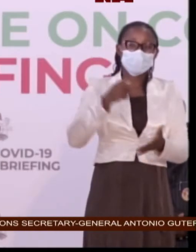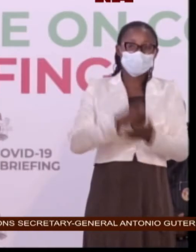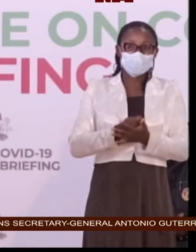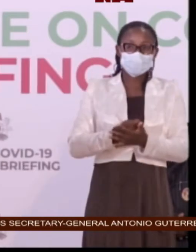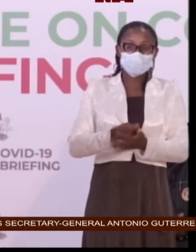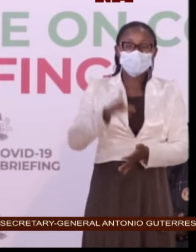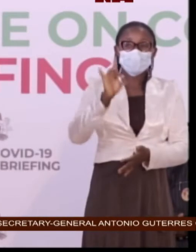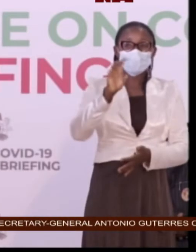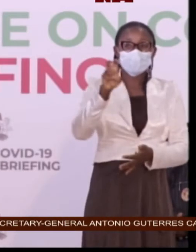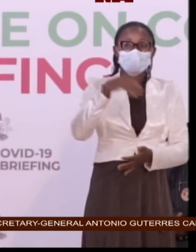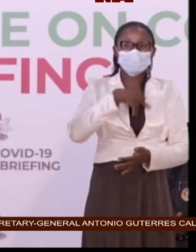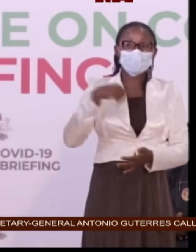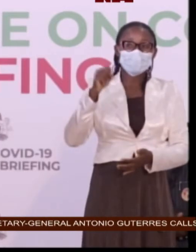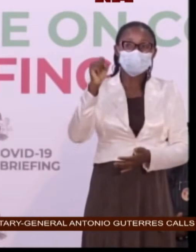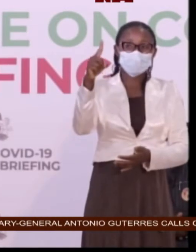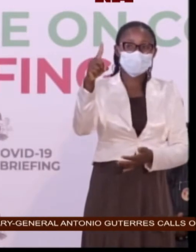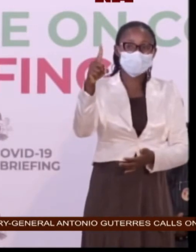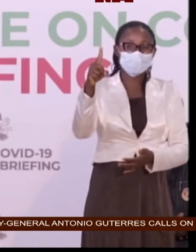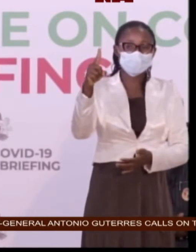84,811.